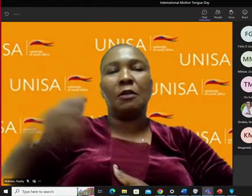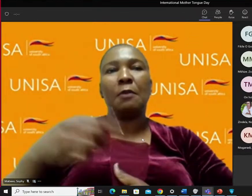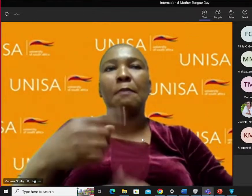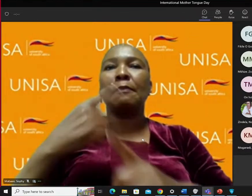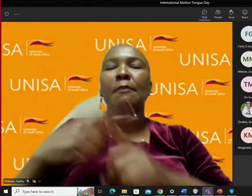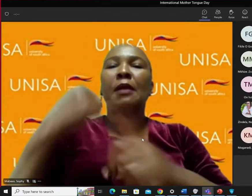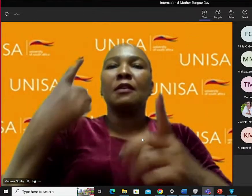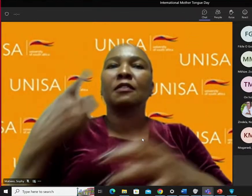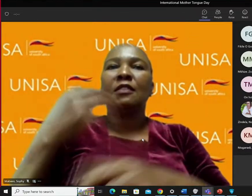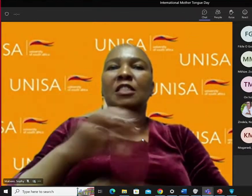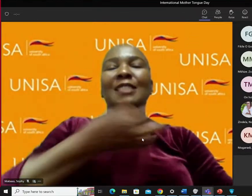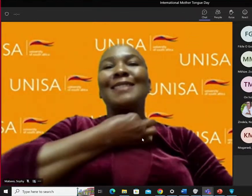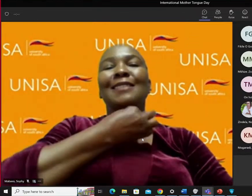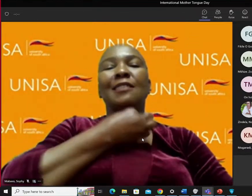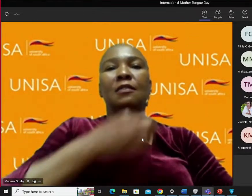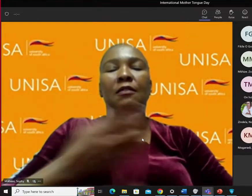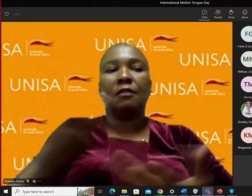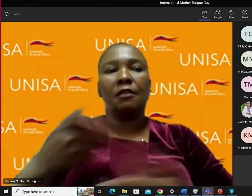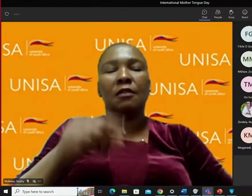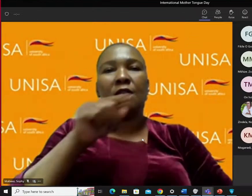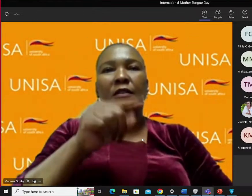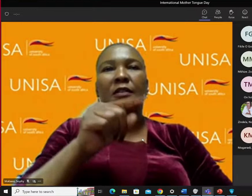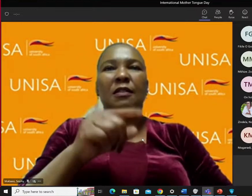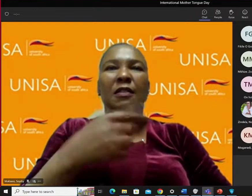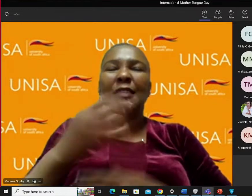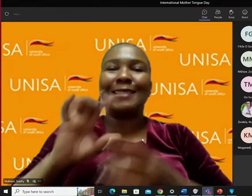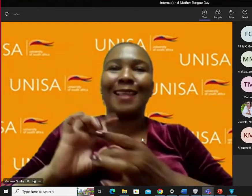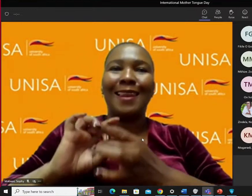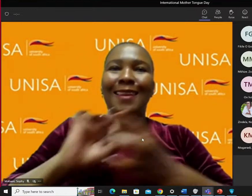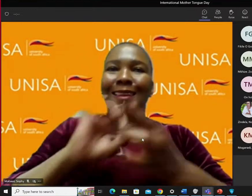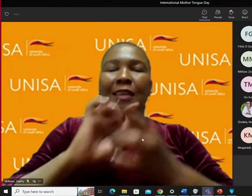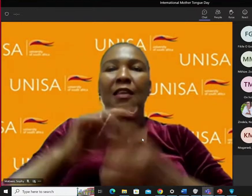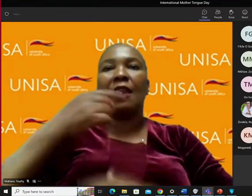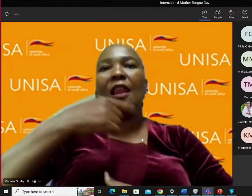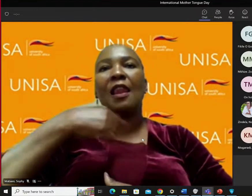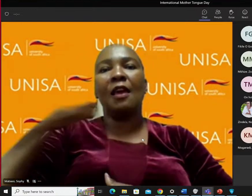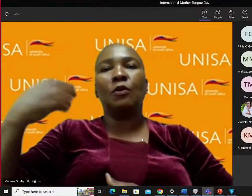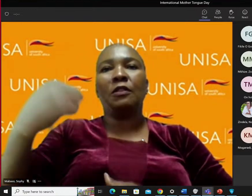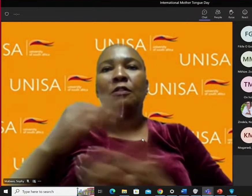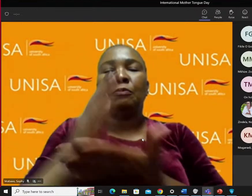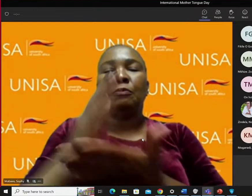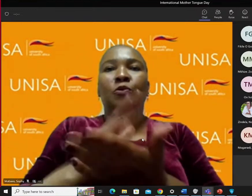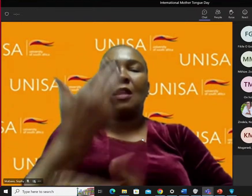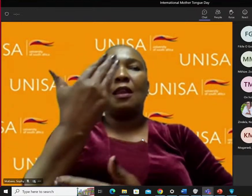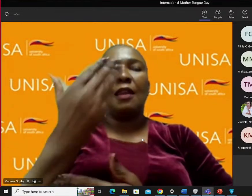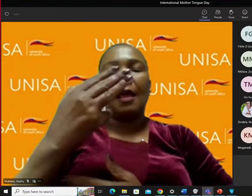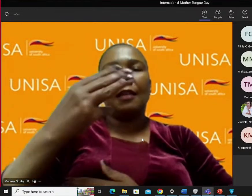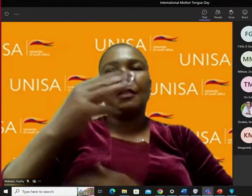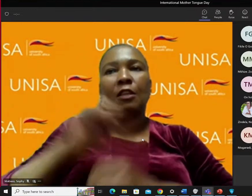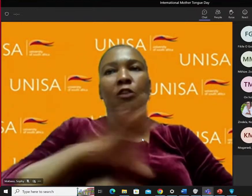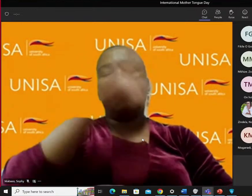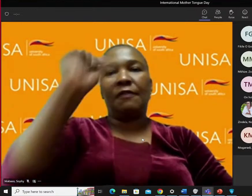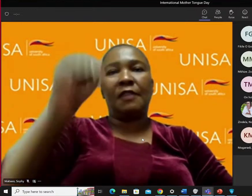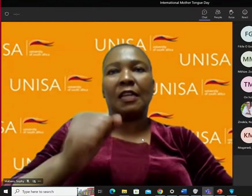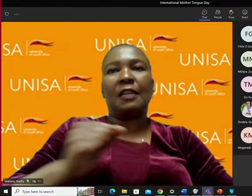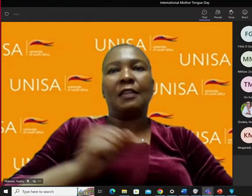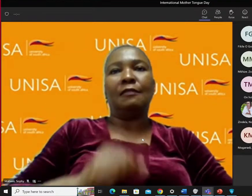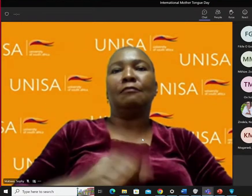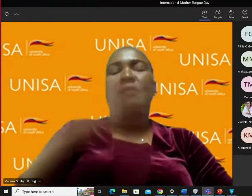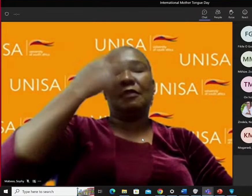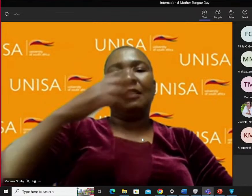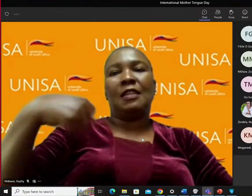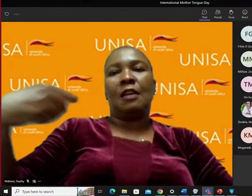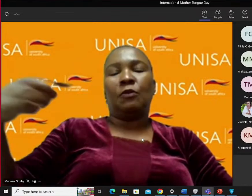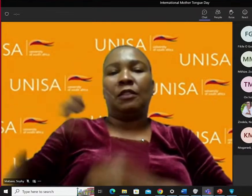plus English as sort of a linking language between the 9 South African indigenous languages.